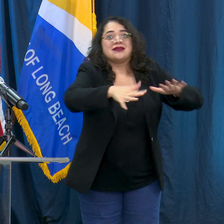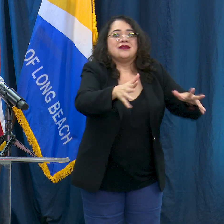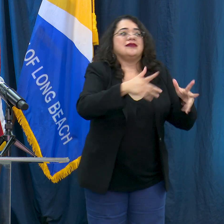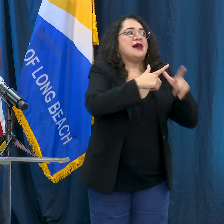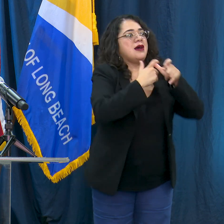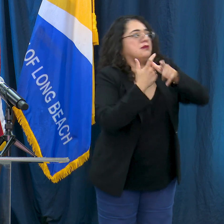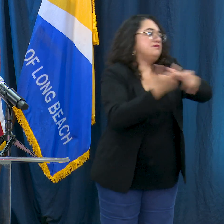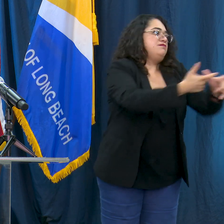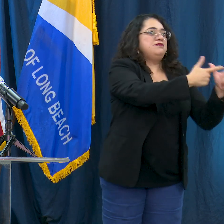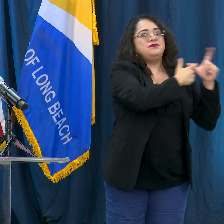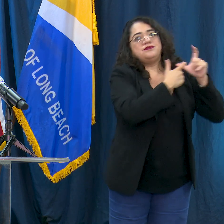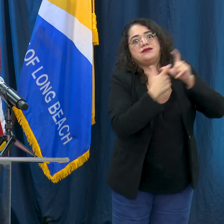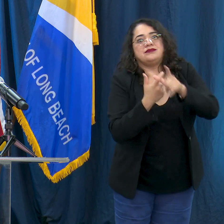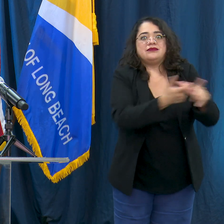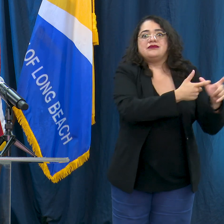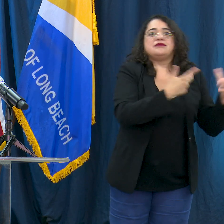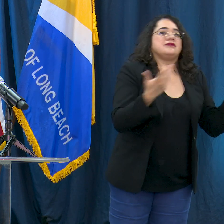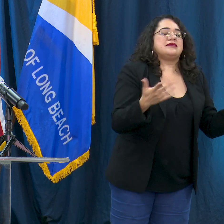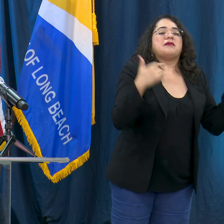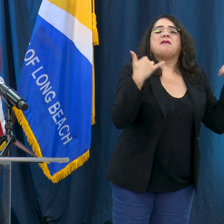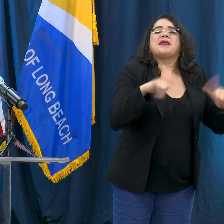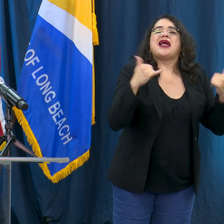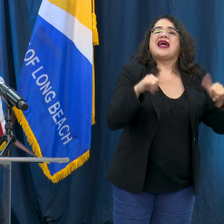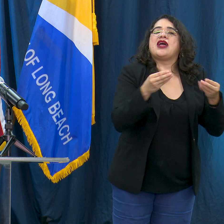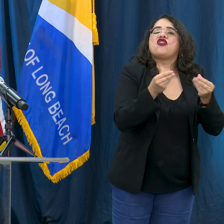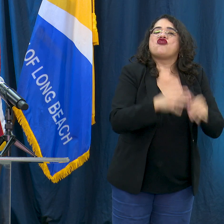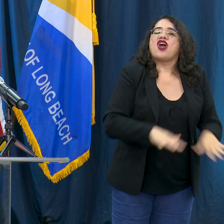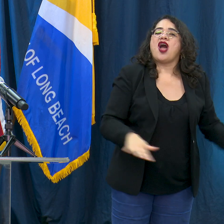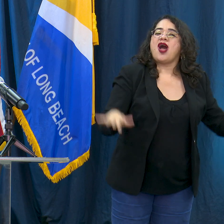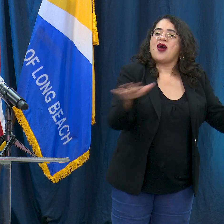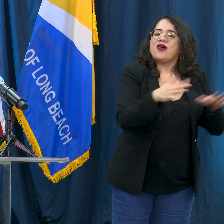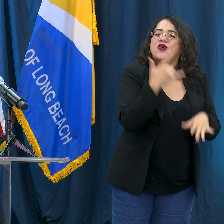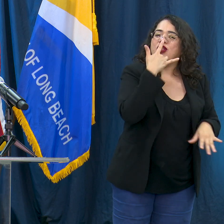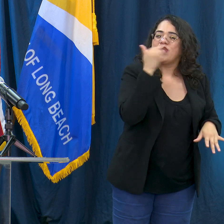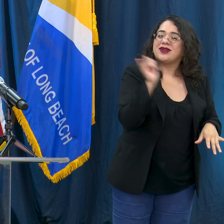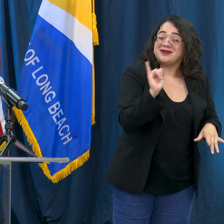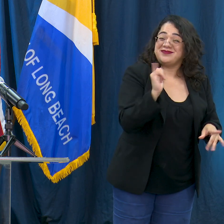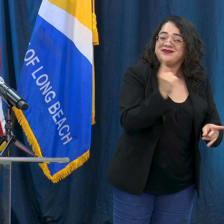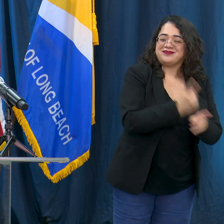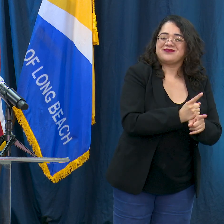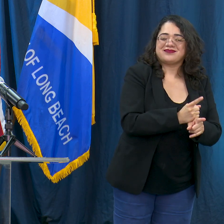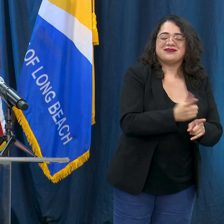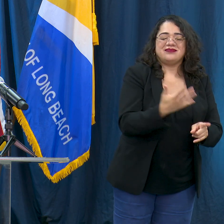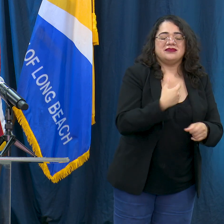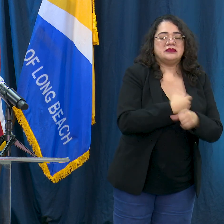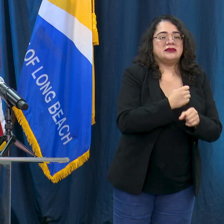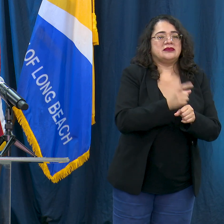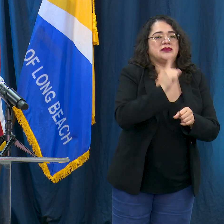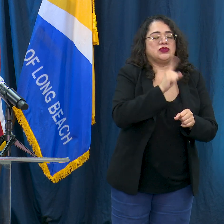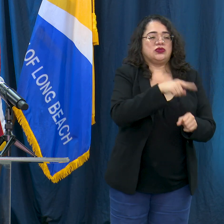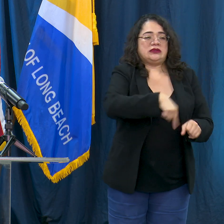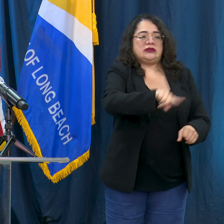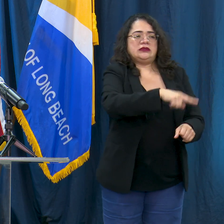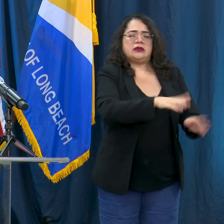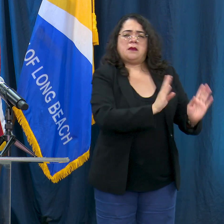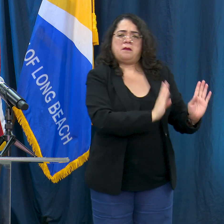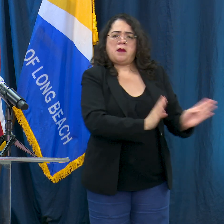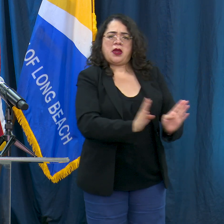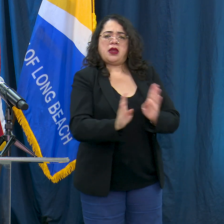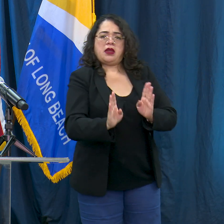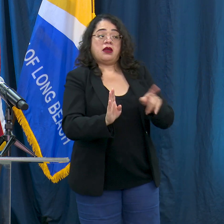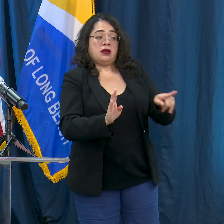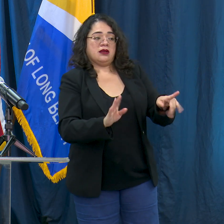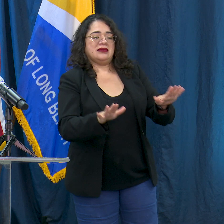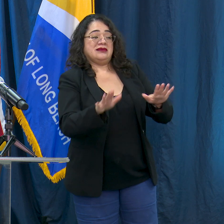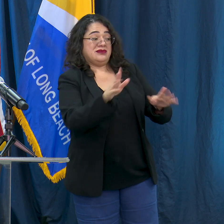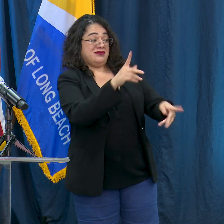and they're almost like a playground. So we think we want to make sure that they're sufficiently prepared to create a safer environment for their families.